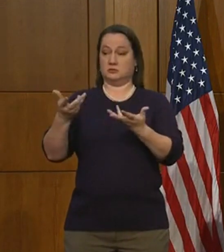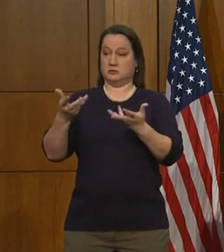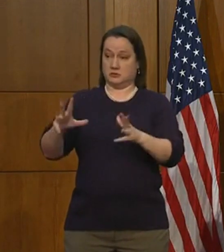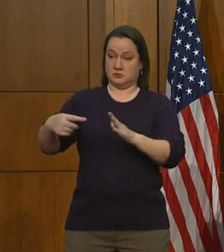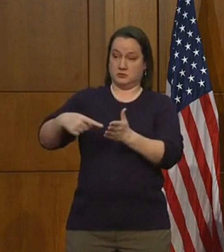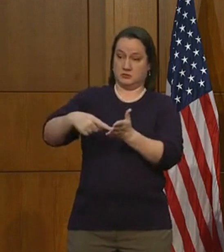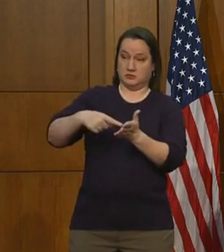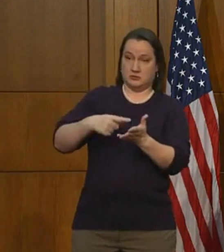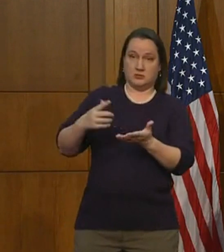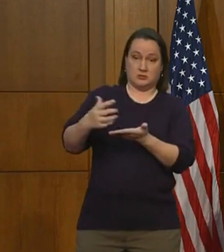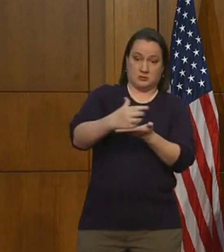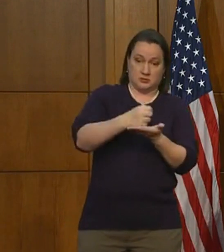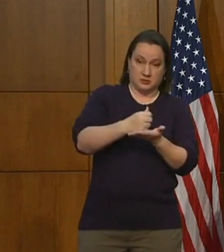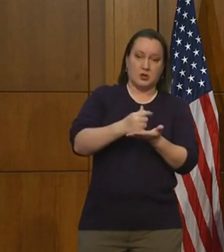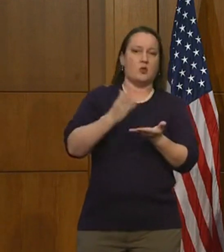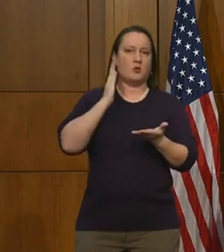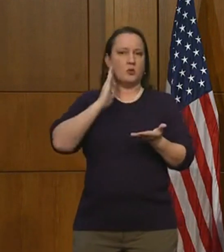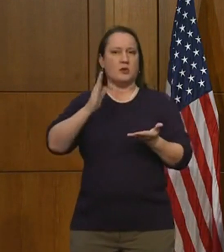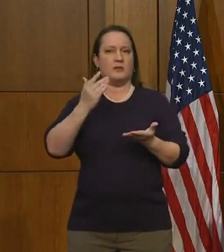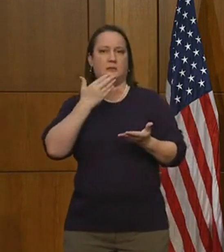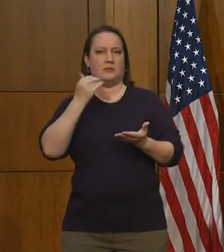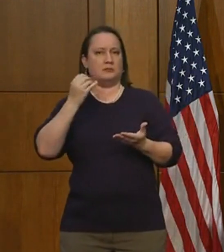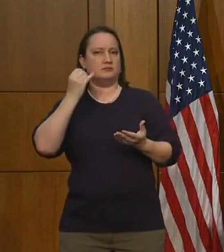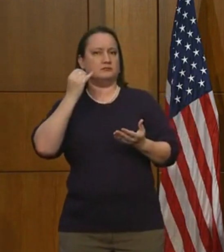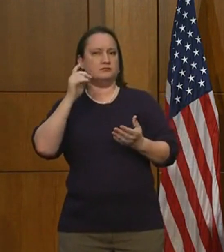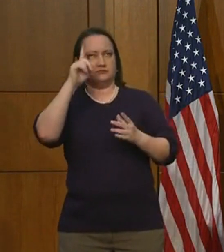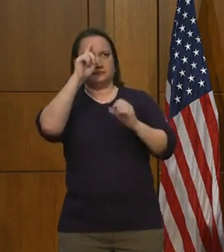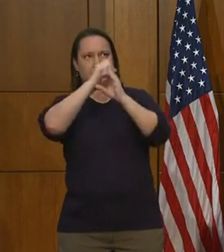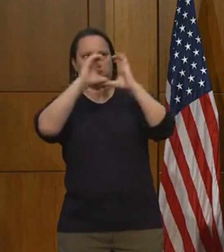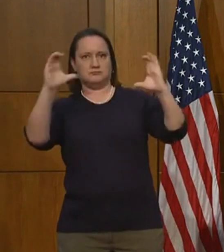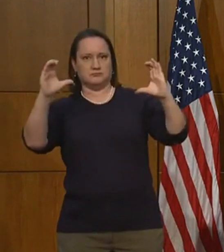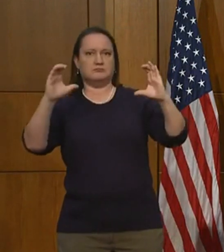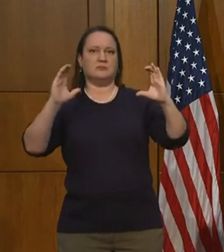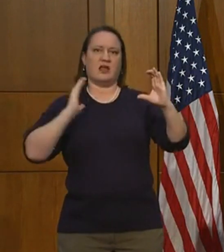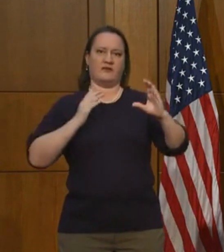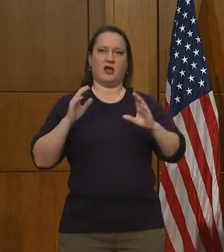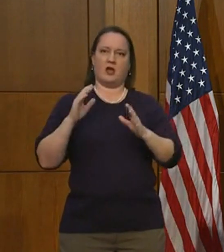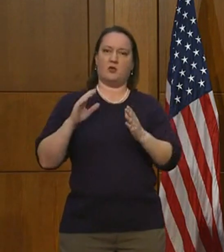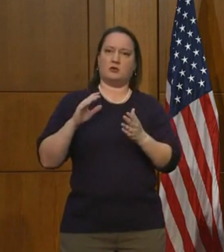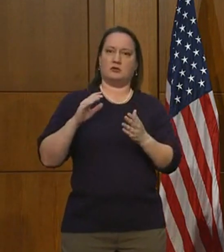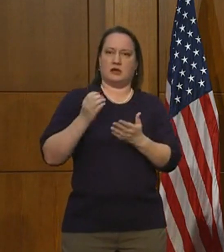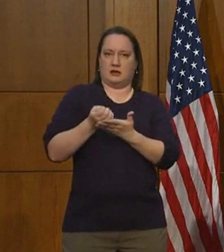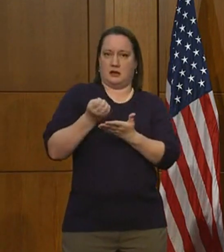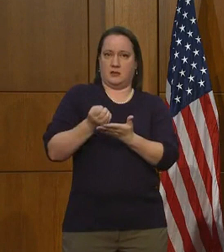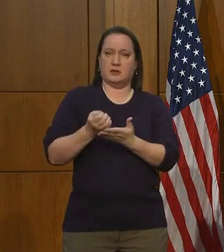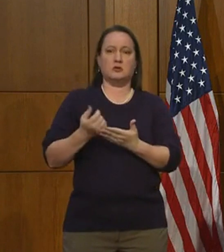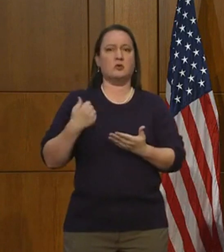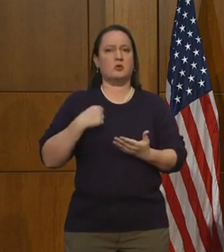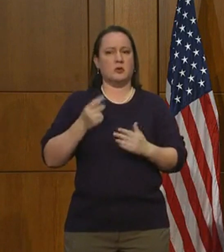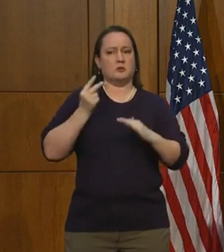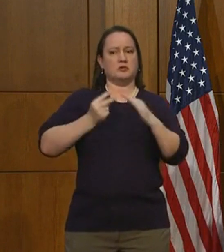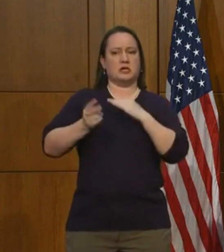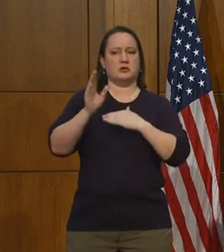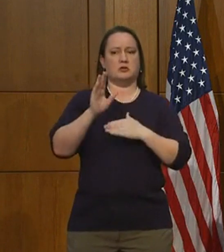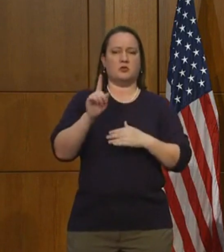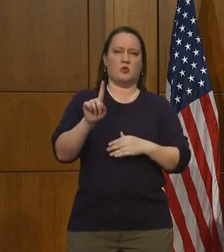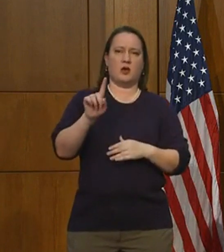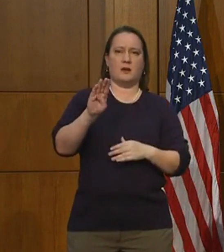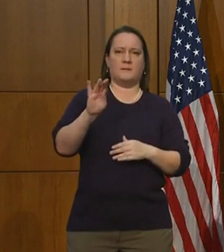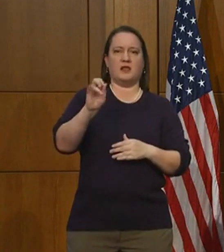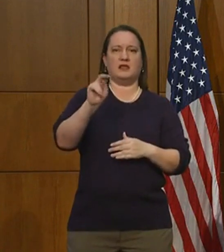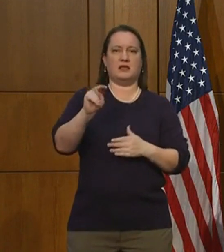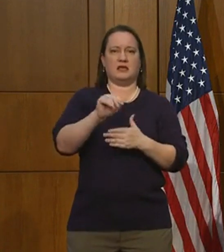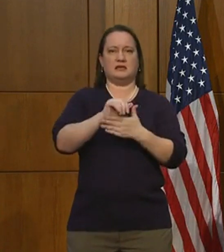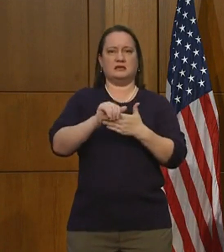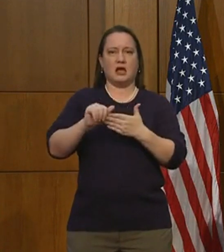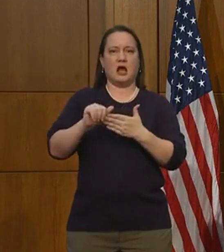stand. But the good news is, as the Governor mentioned, we had projected to be down about $1 billion for the quarter, and it looks like we are trending